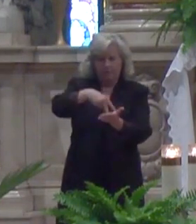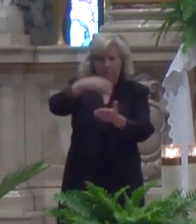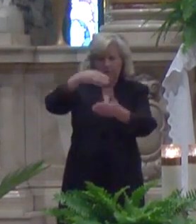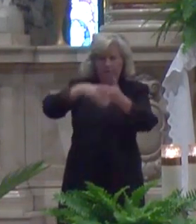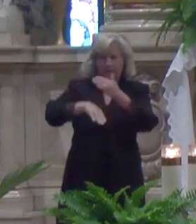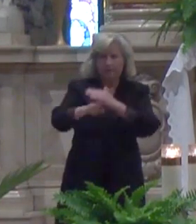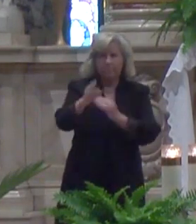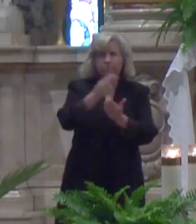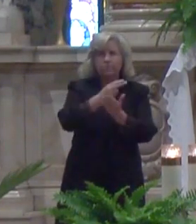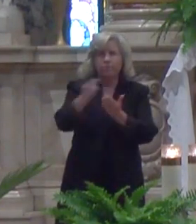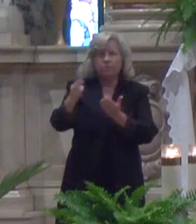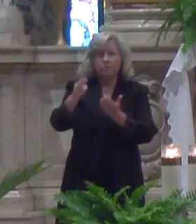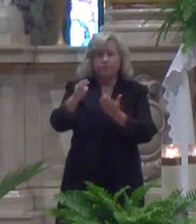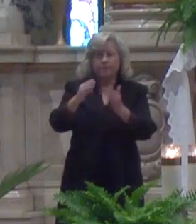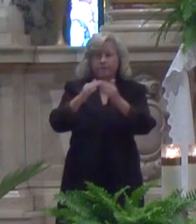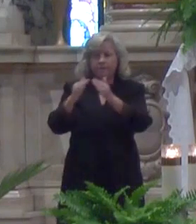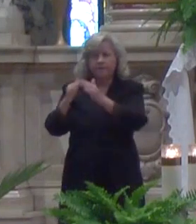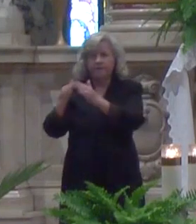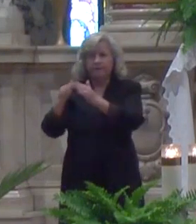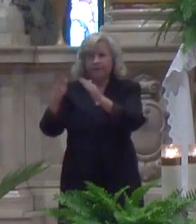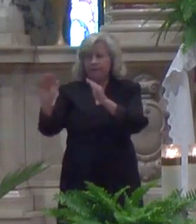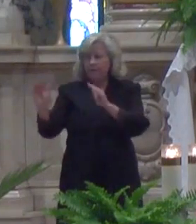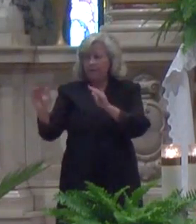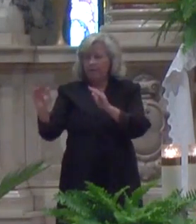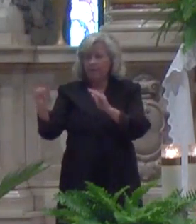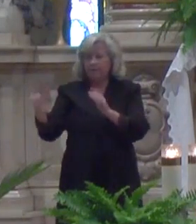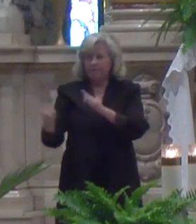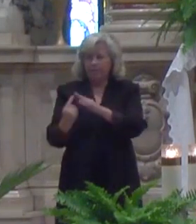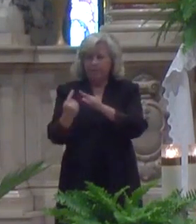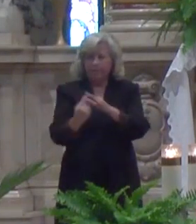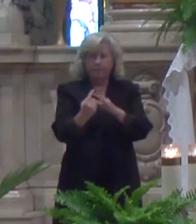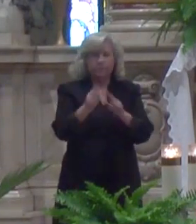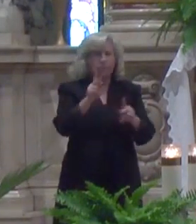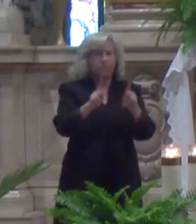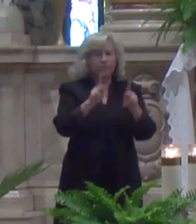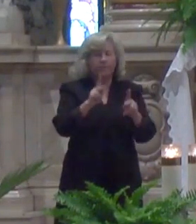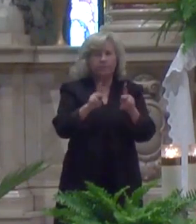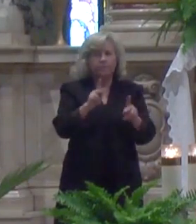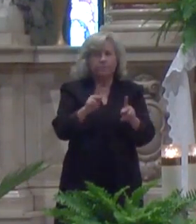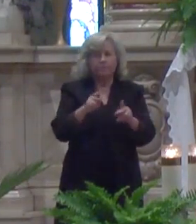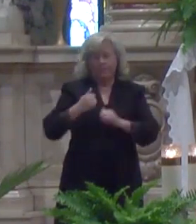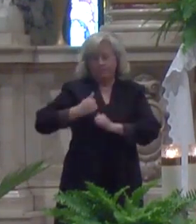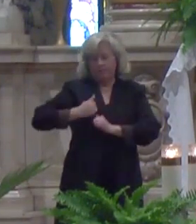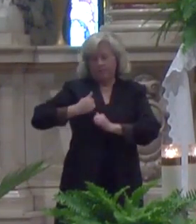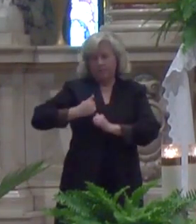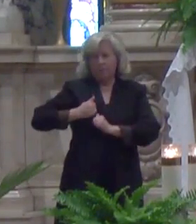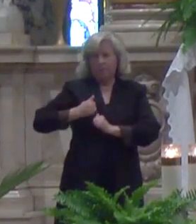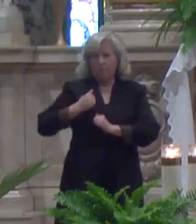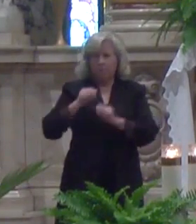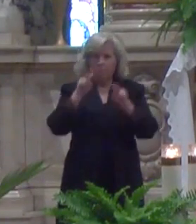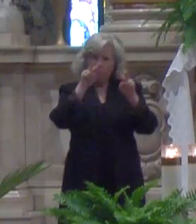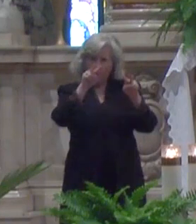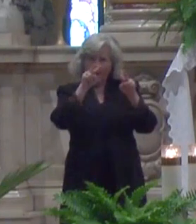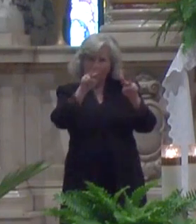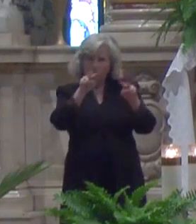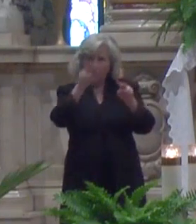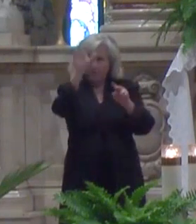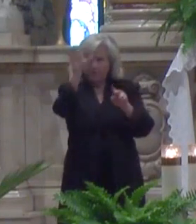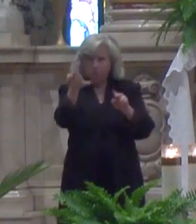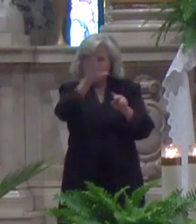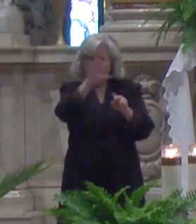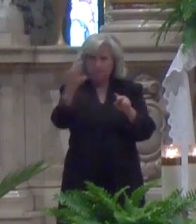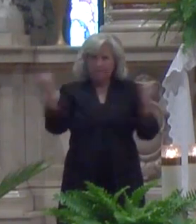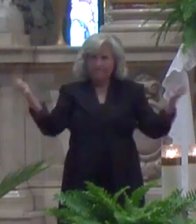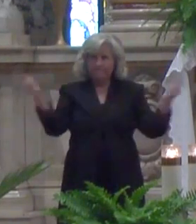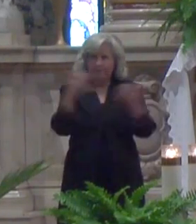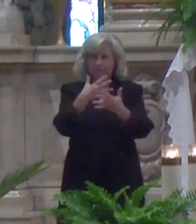holy city and appeared to many. The centurion and the men with him who were keeping watch over Jesus feared greatly when